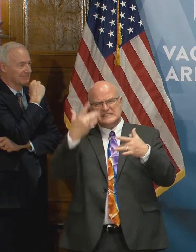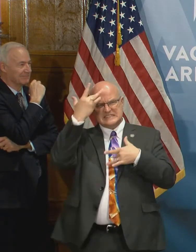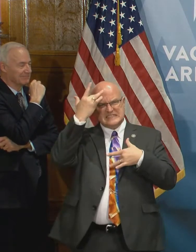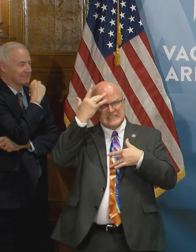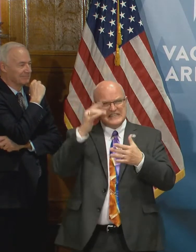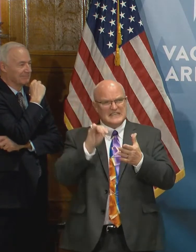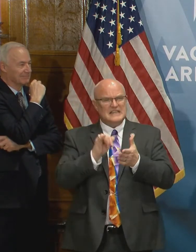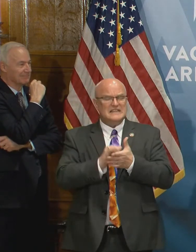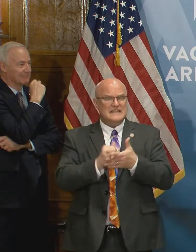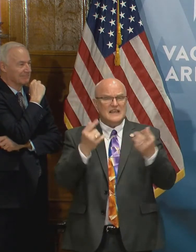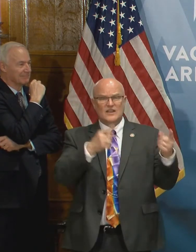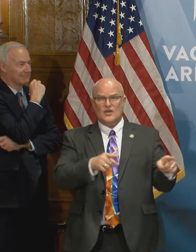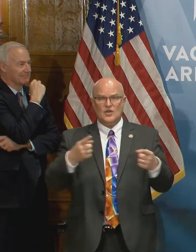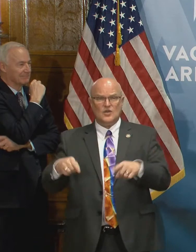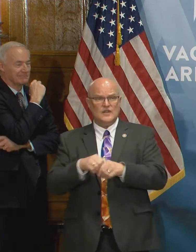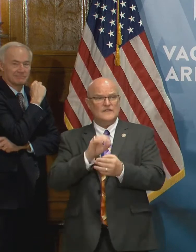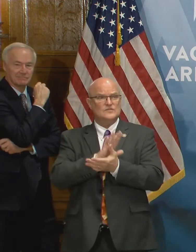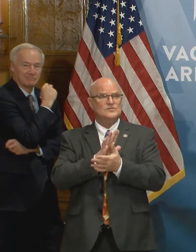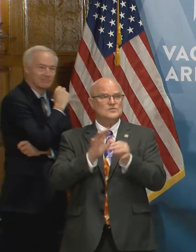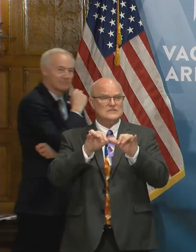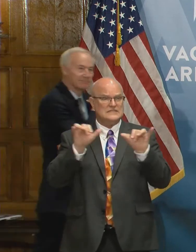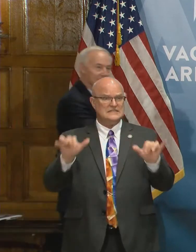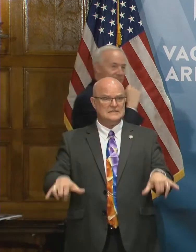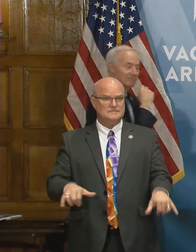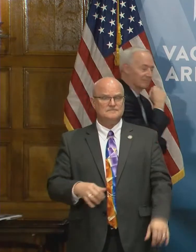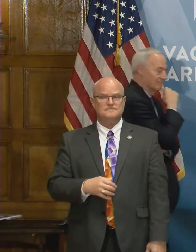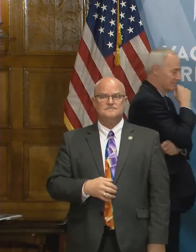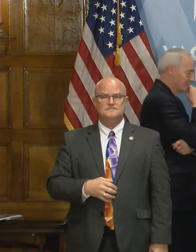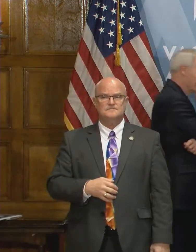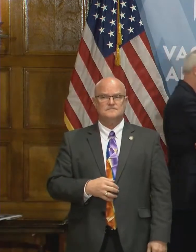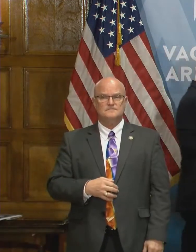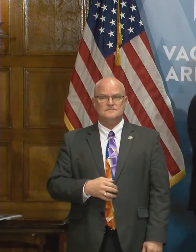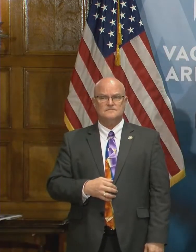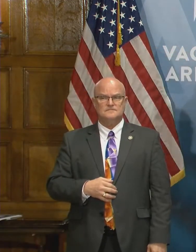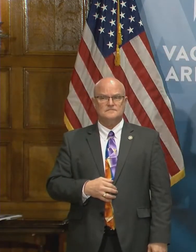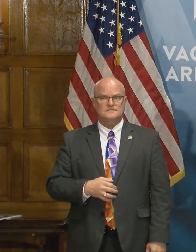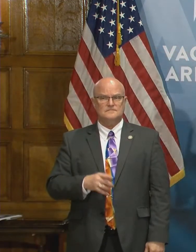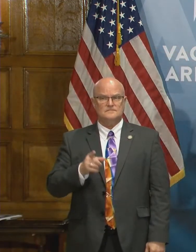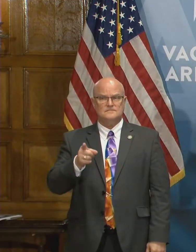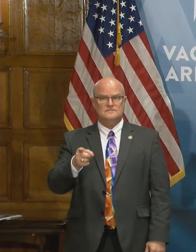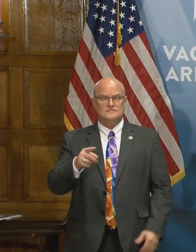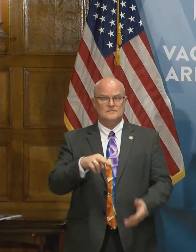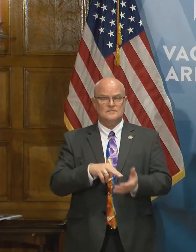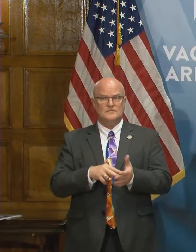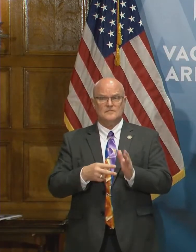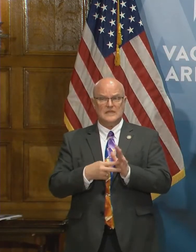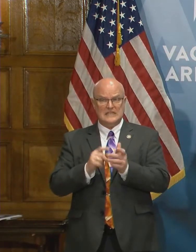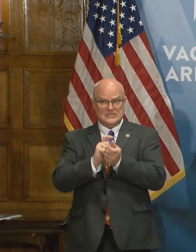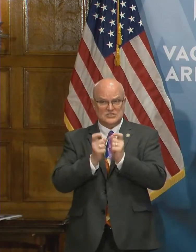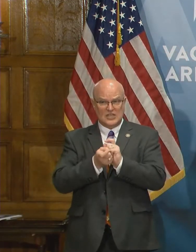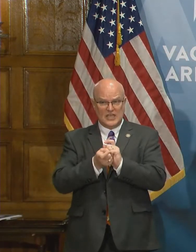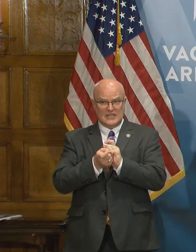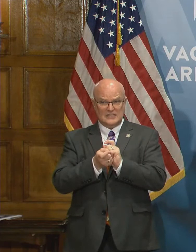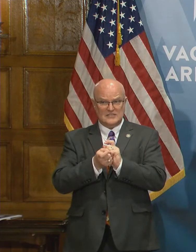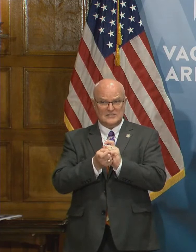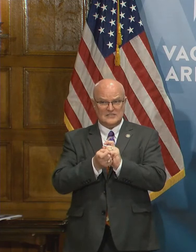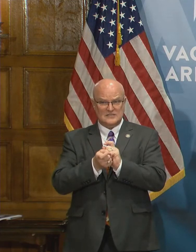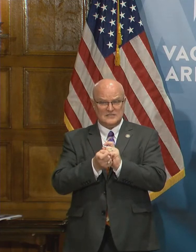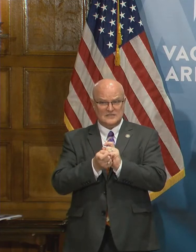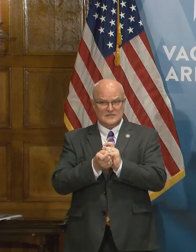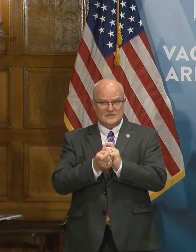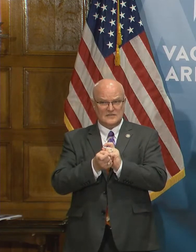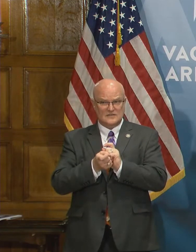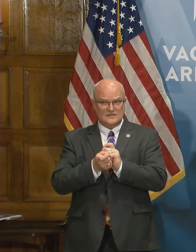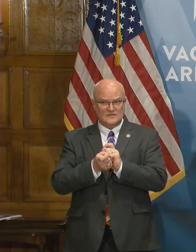that occur in our school systems. Does it mean that there's going to be any changes to the Test to Stay